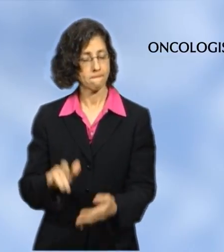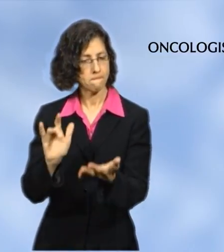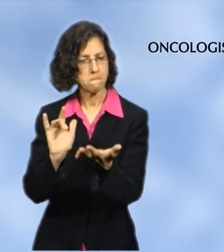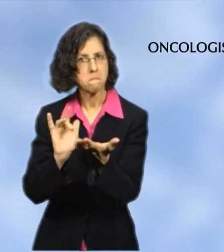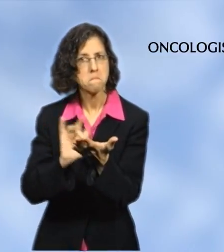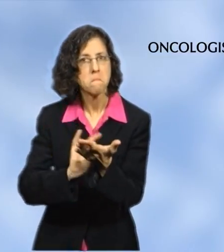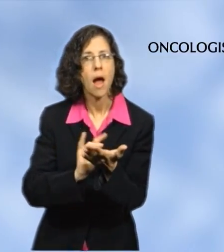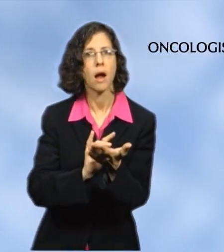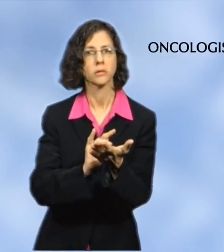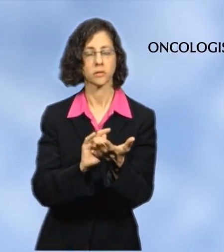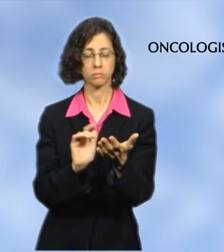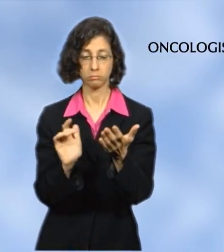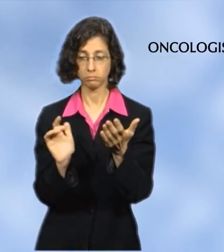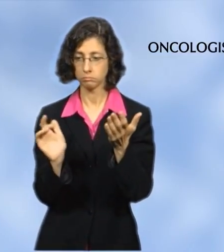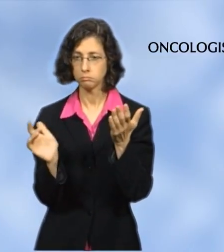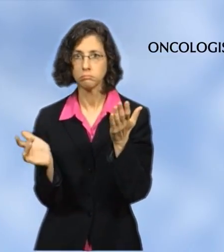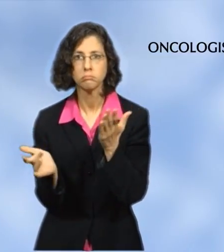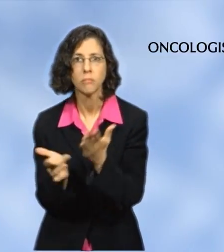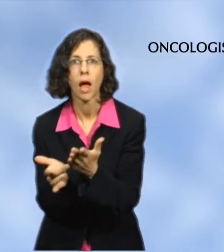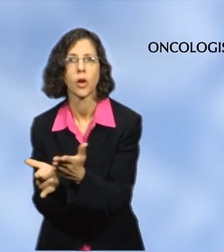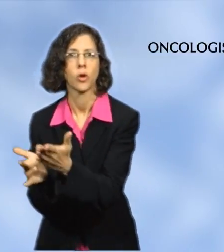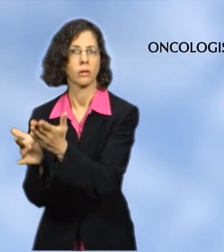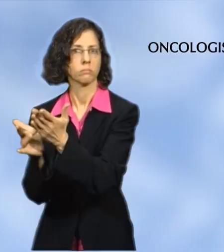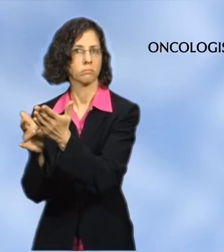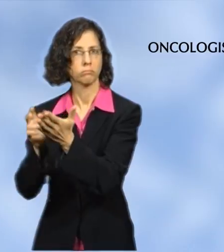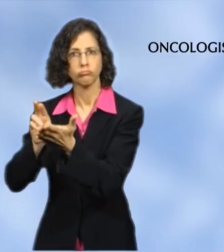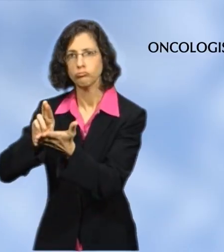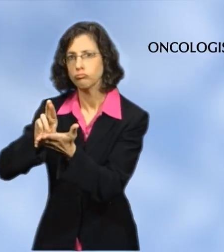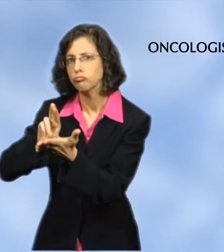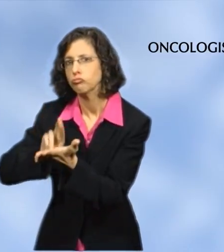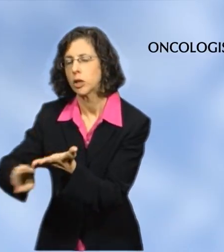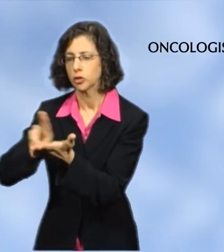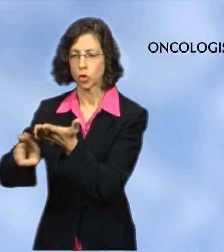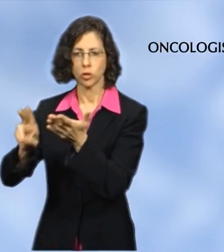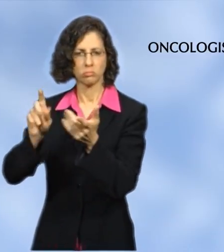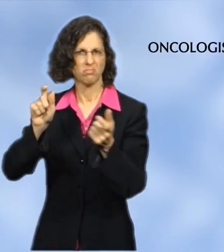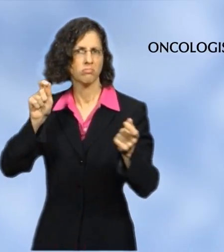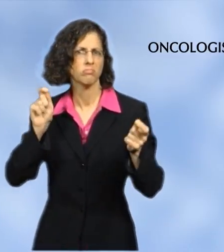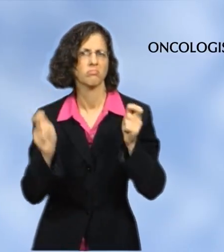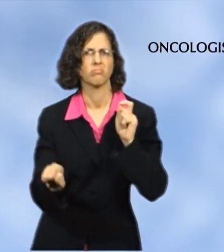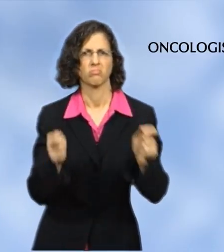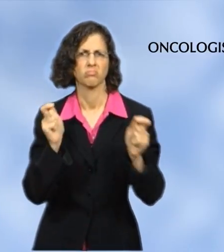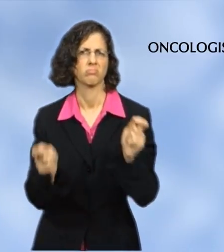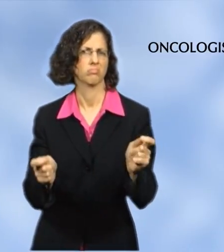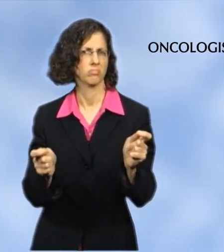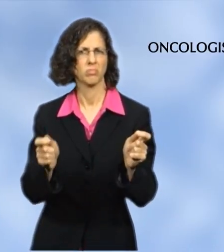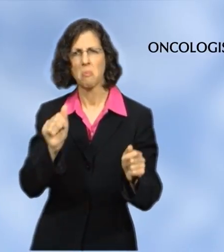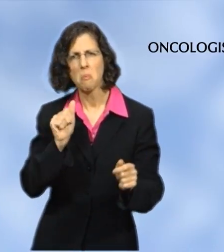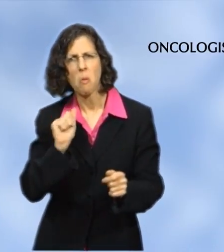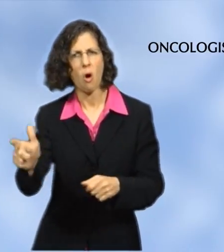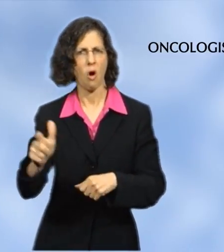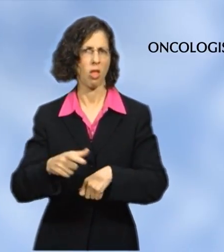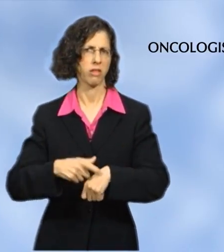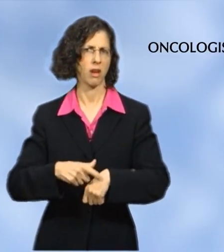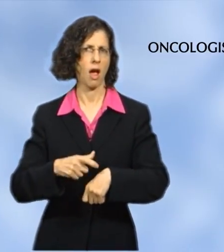This is important because medicines, techniques, and research change